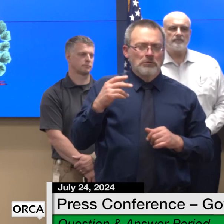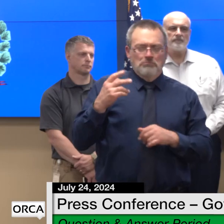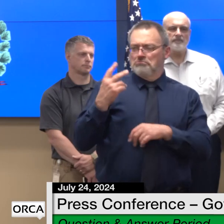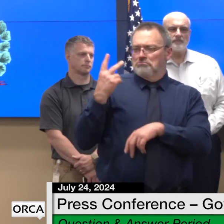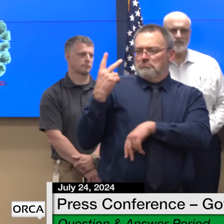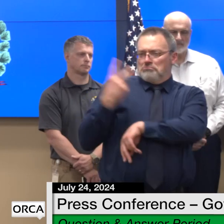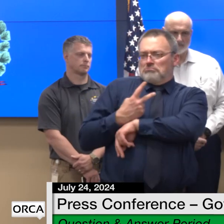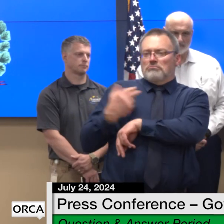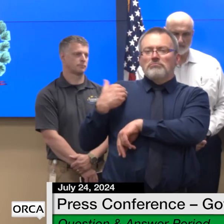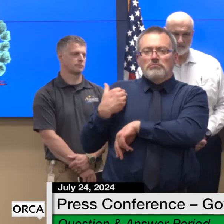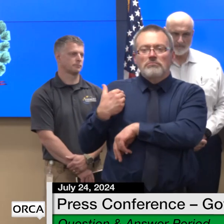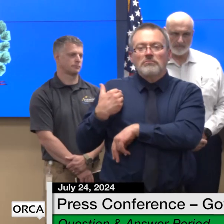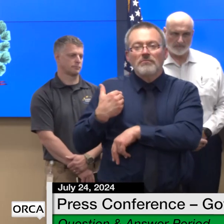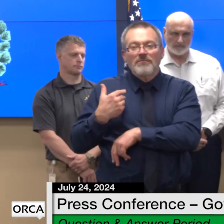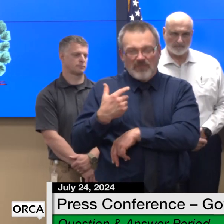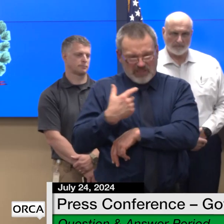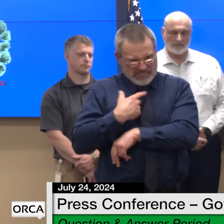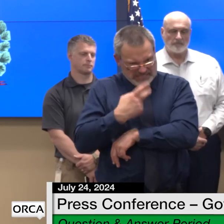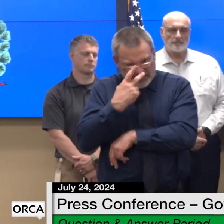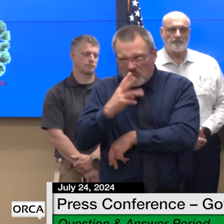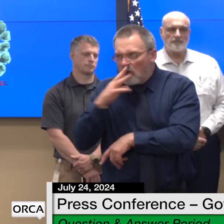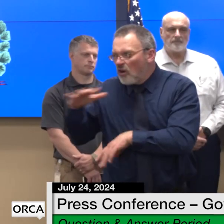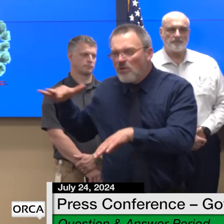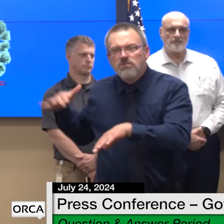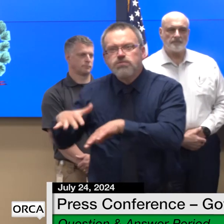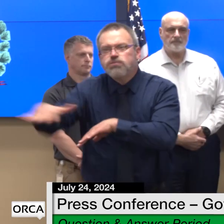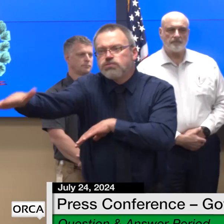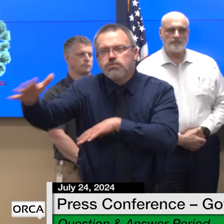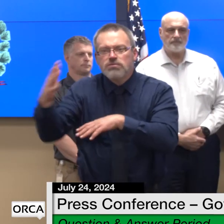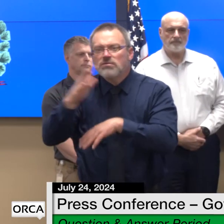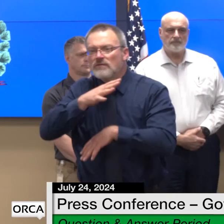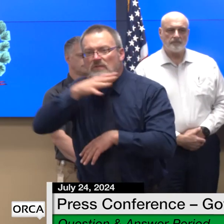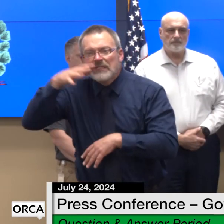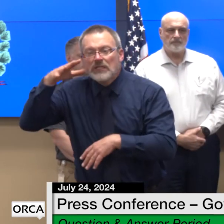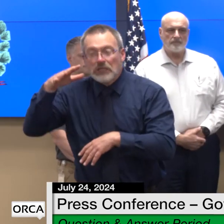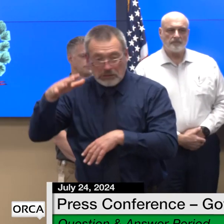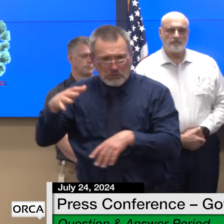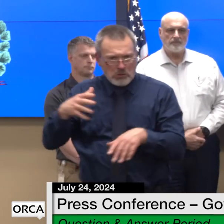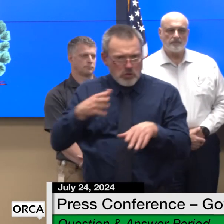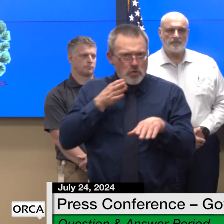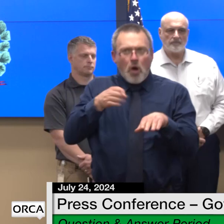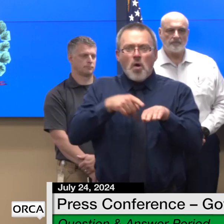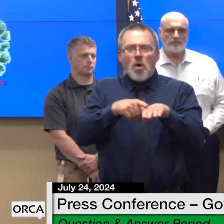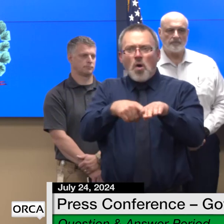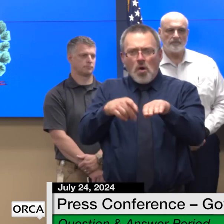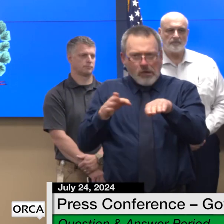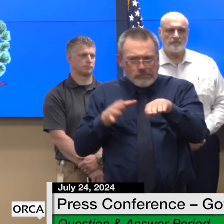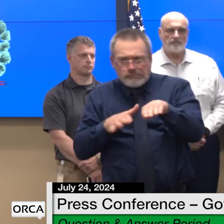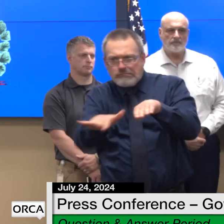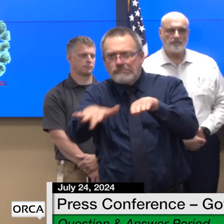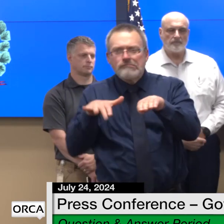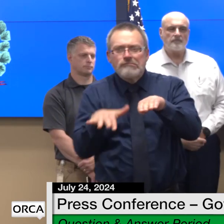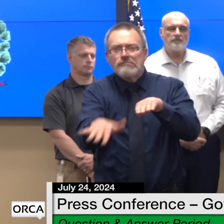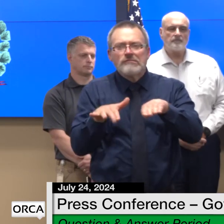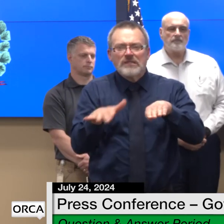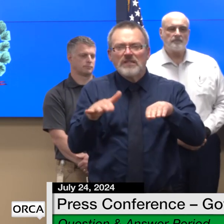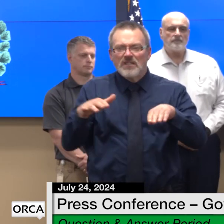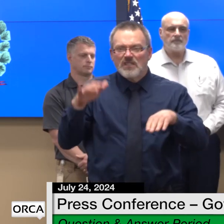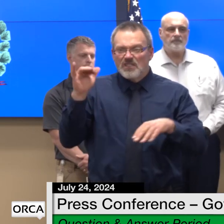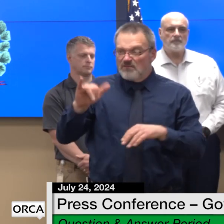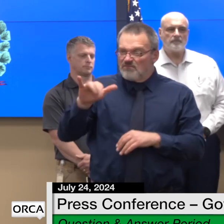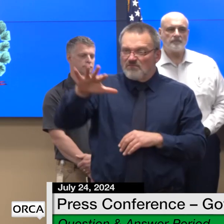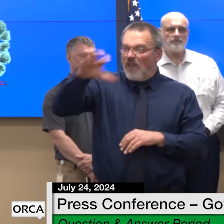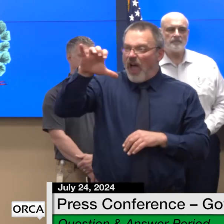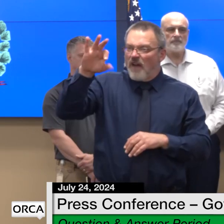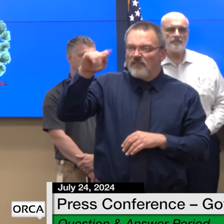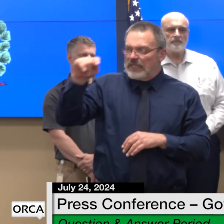coming through the field, impacting the road and completely by maybe 500 feet missing the river,